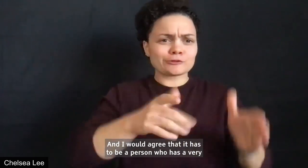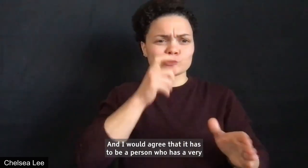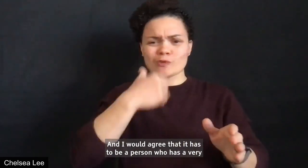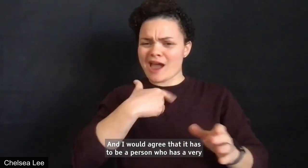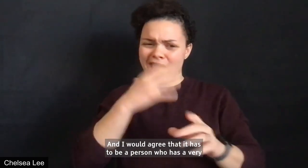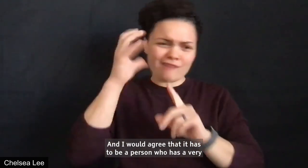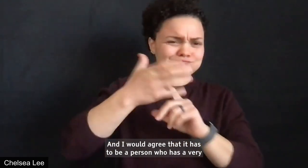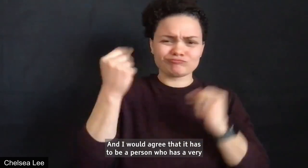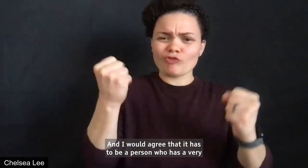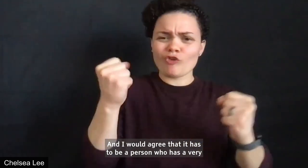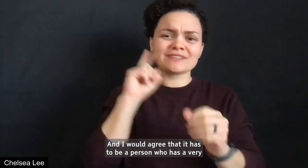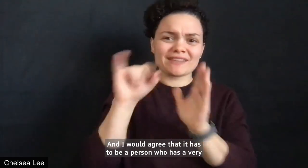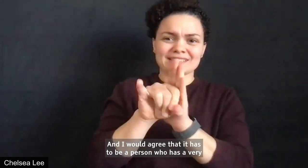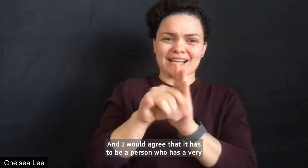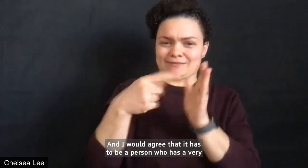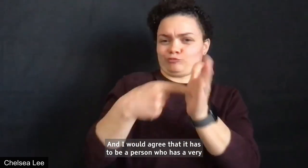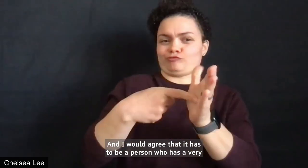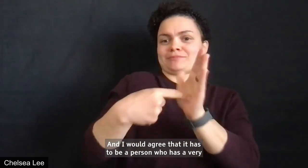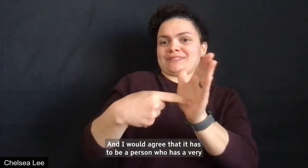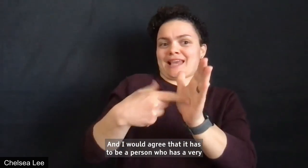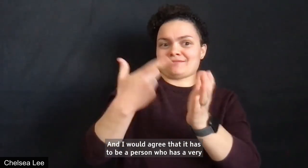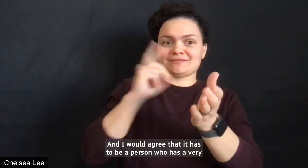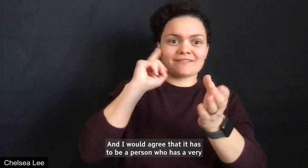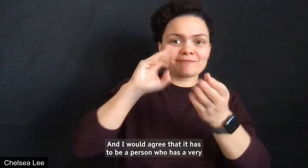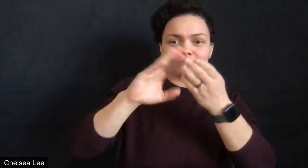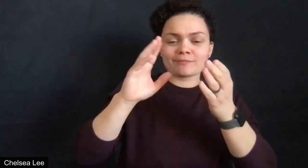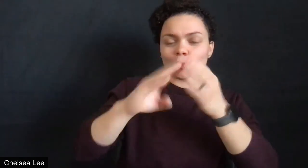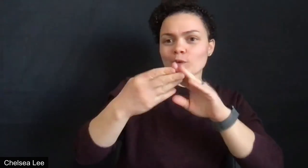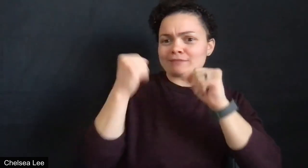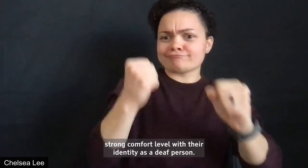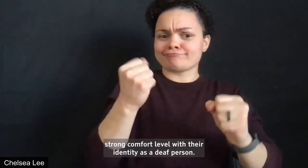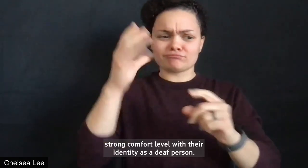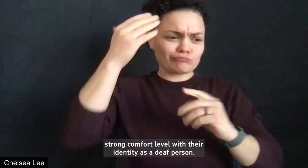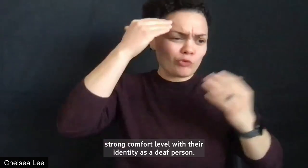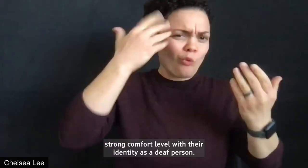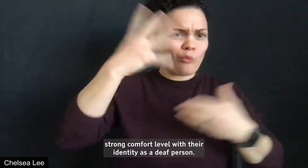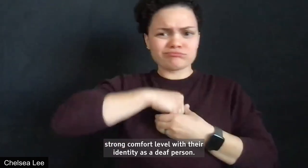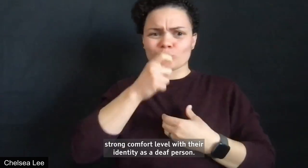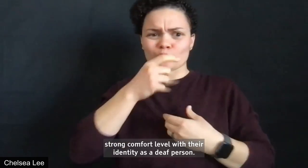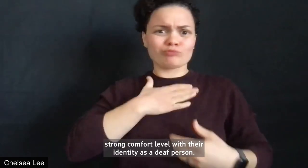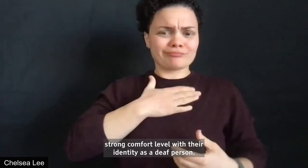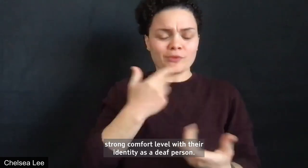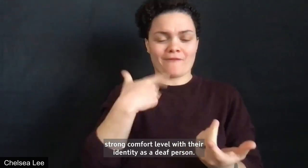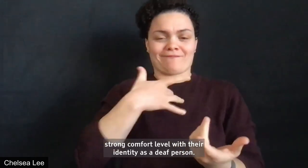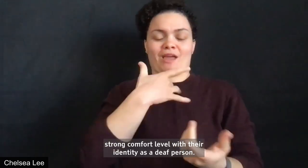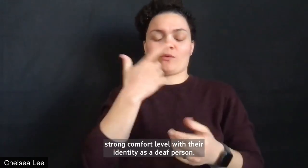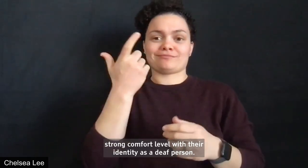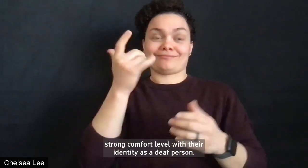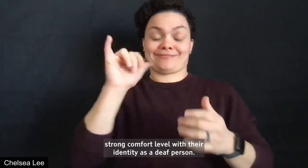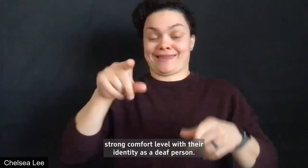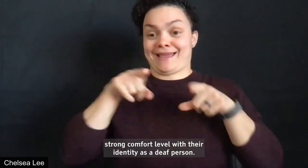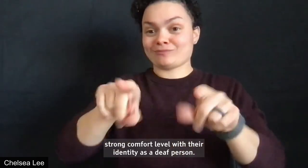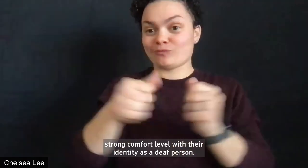agree that it has to be a person who has a very strong comfort level with their identity as a